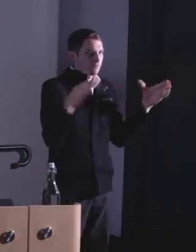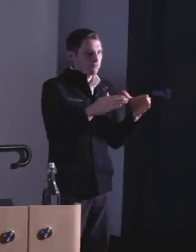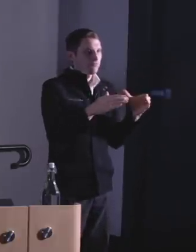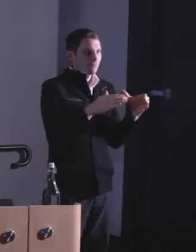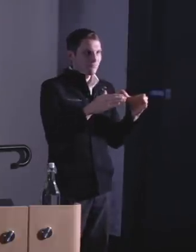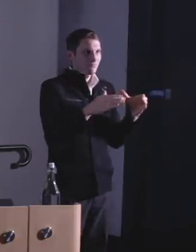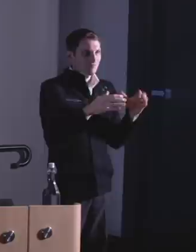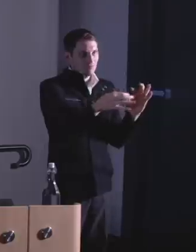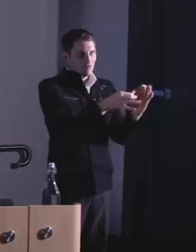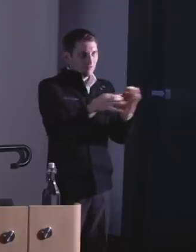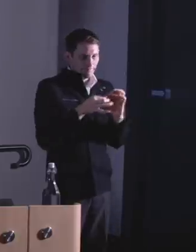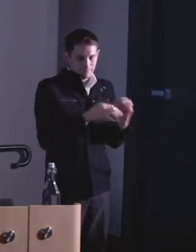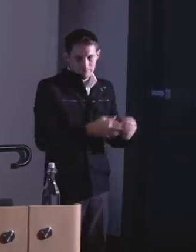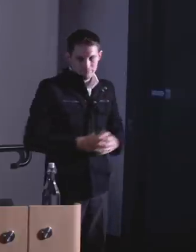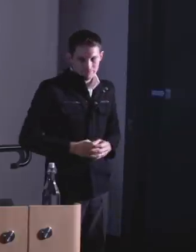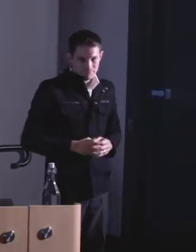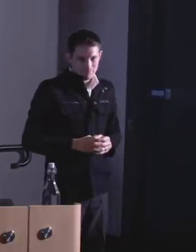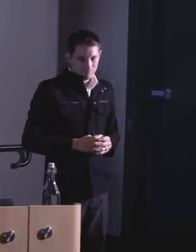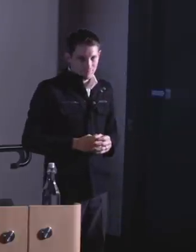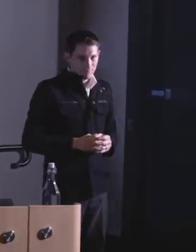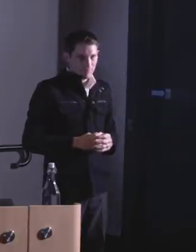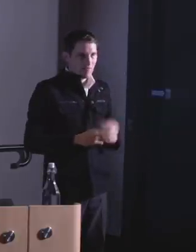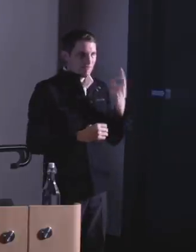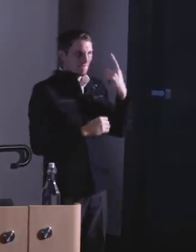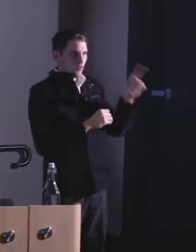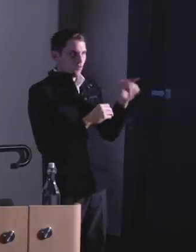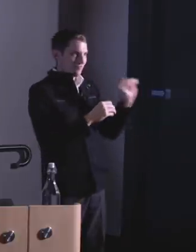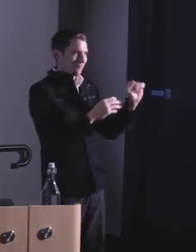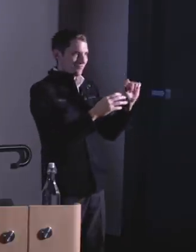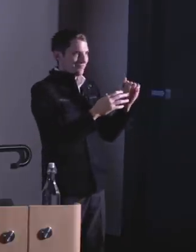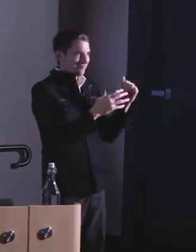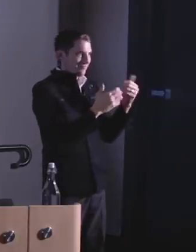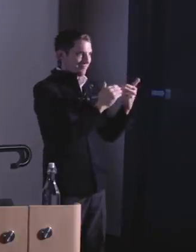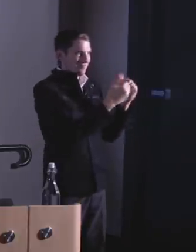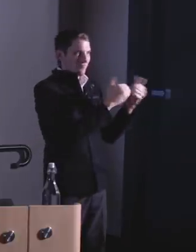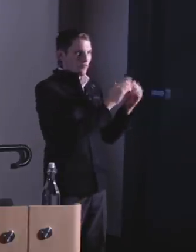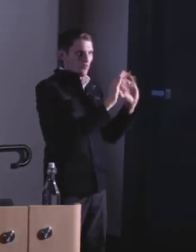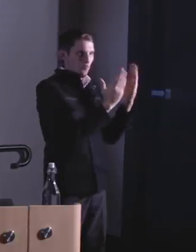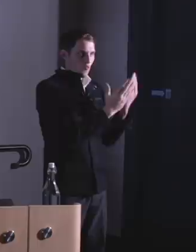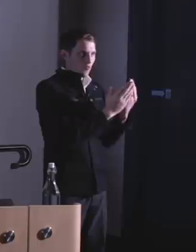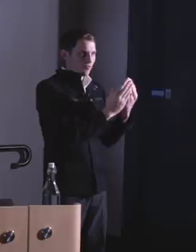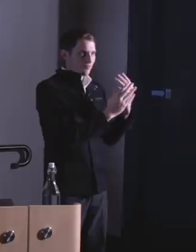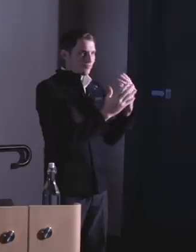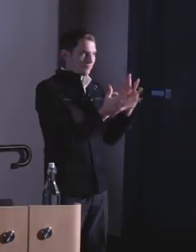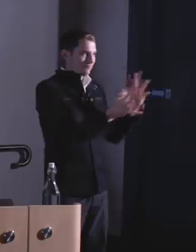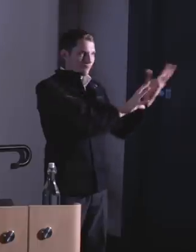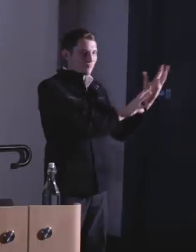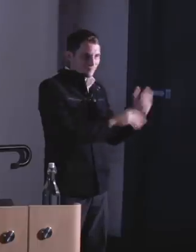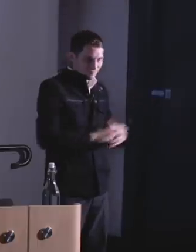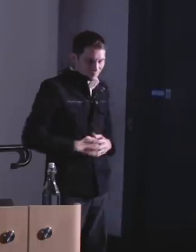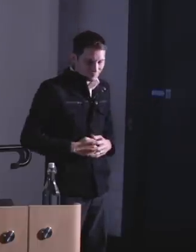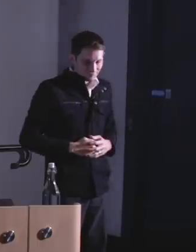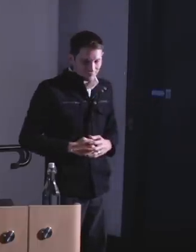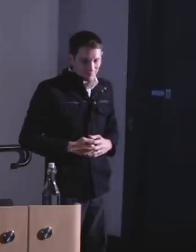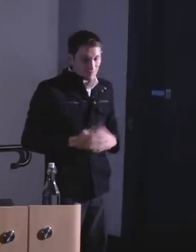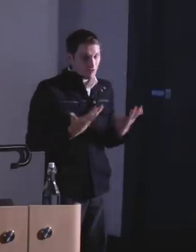black hole that we're all going to fall into if we're not making the decisions? And from